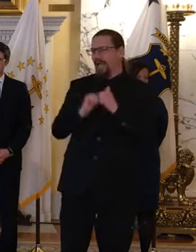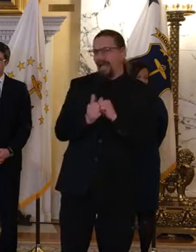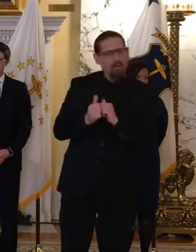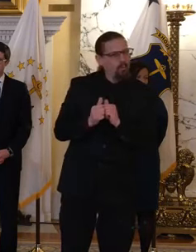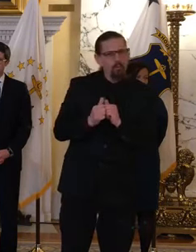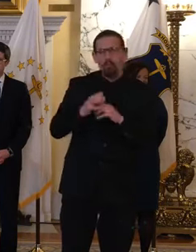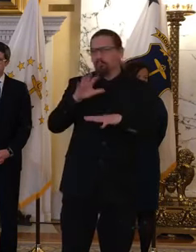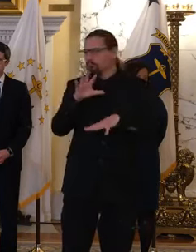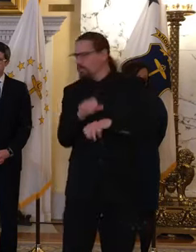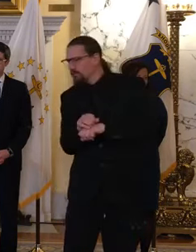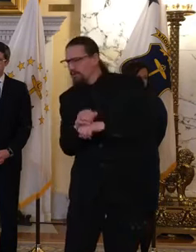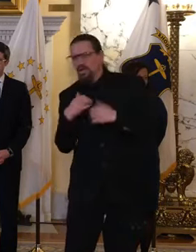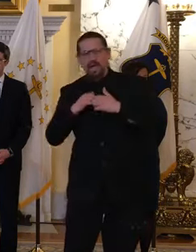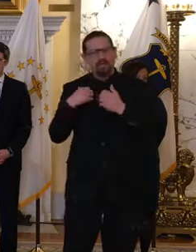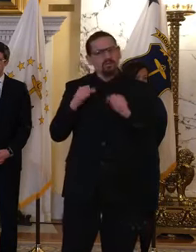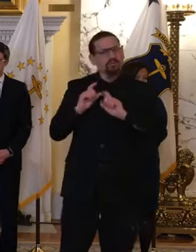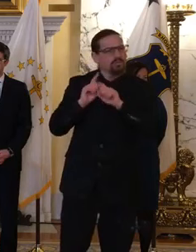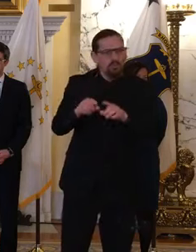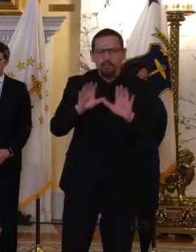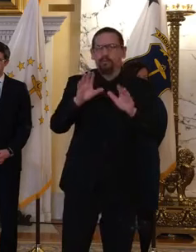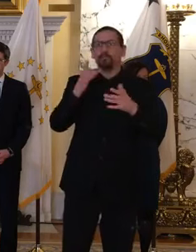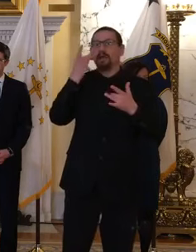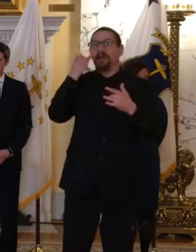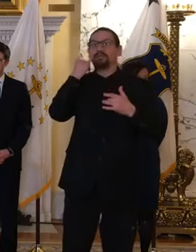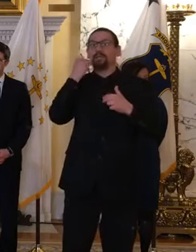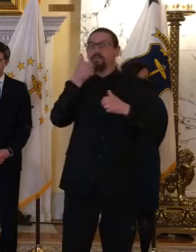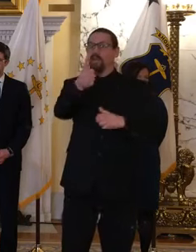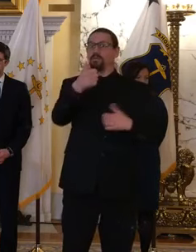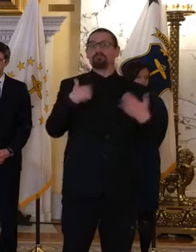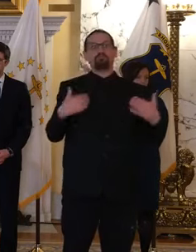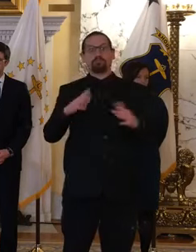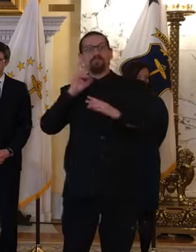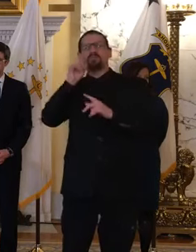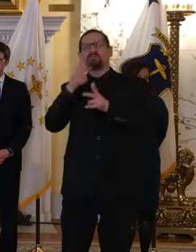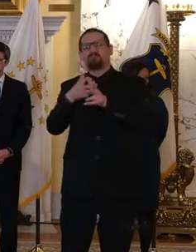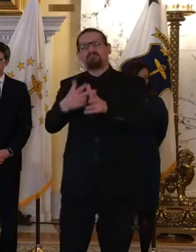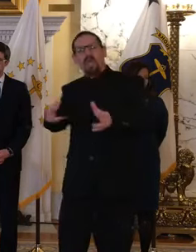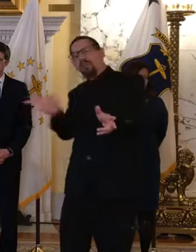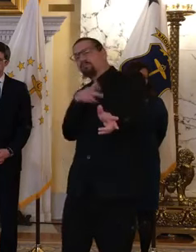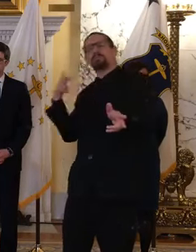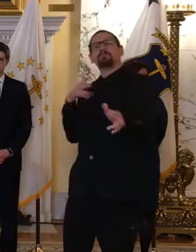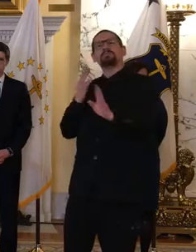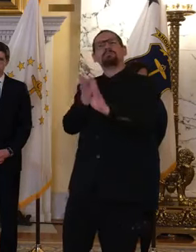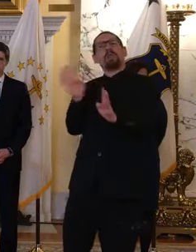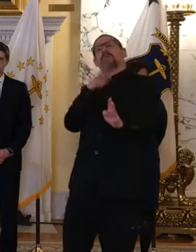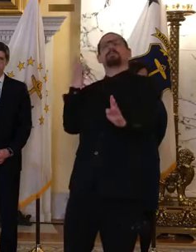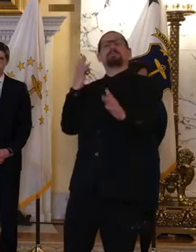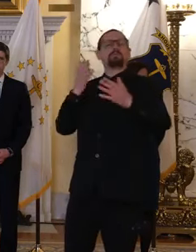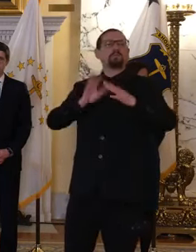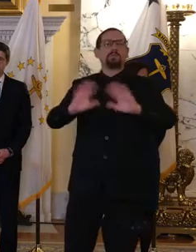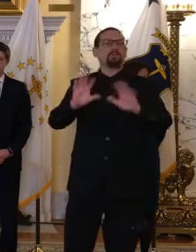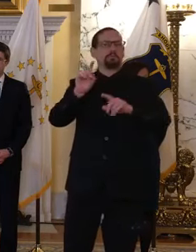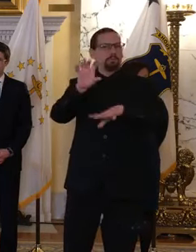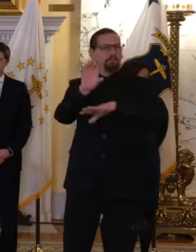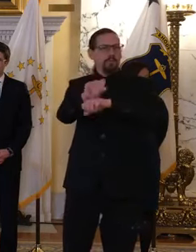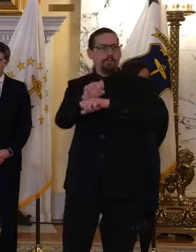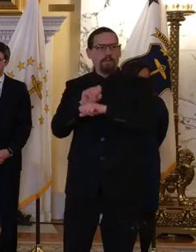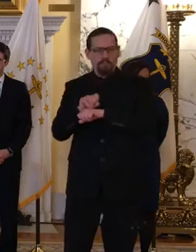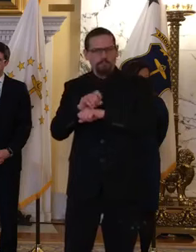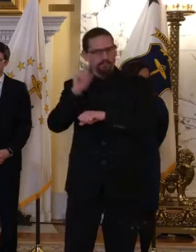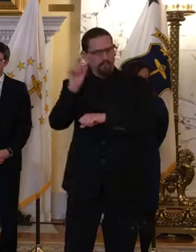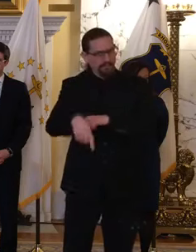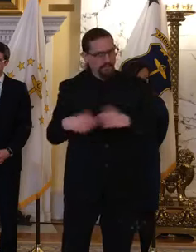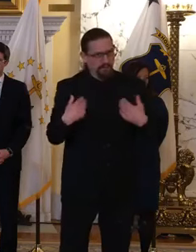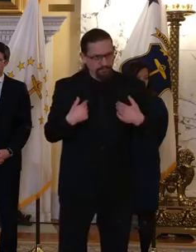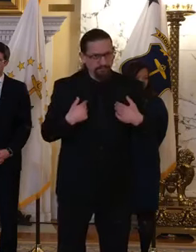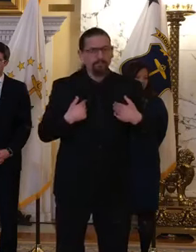system. Right now, from this point forward, as of now on Monday, if you think you need to be tested, you must call